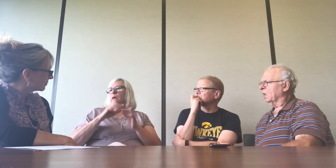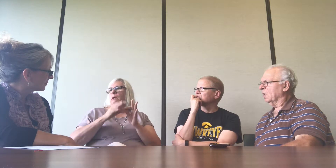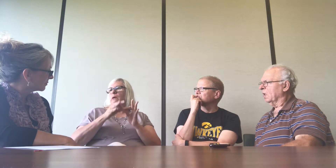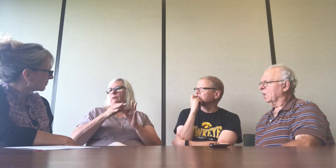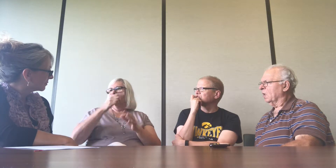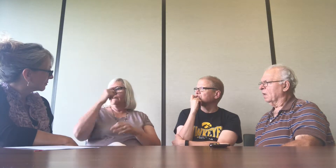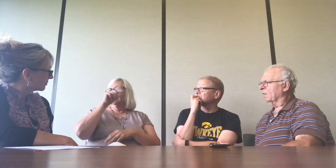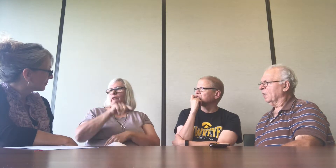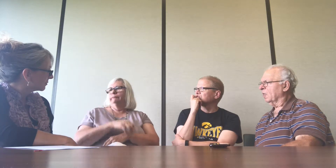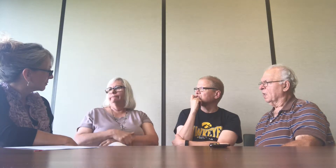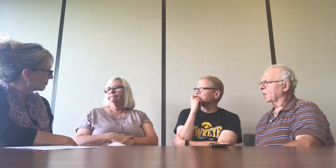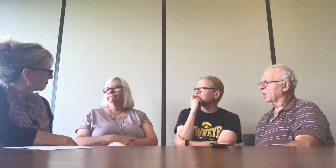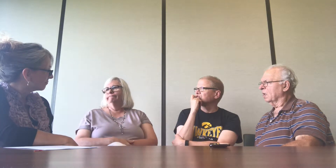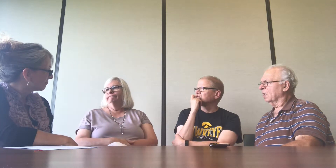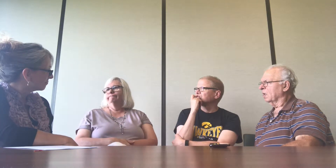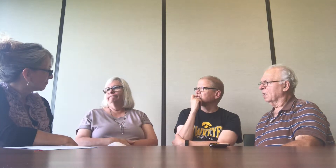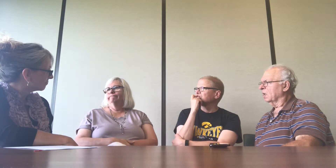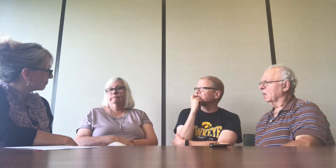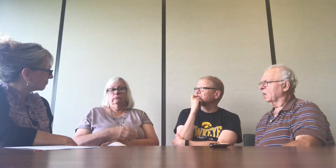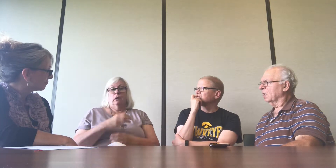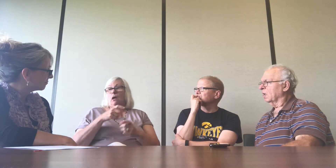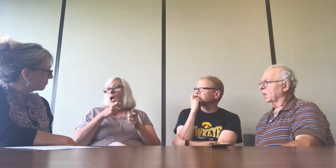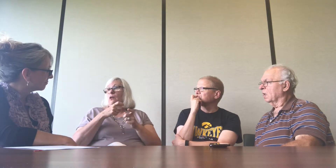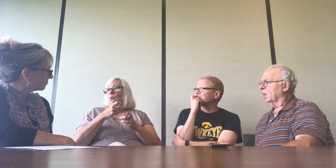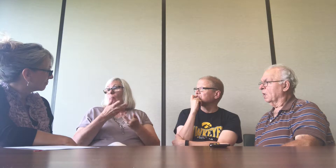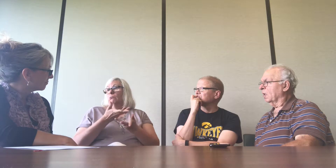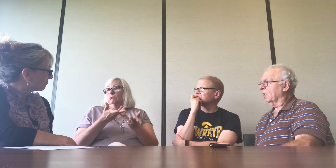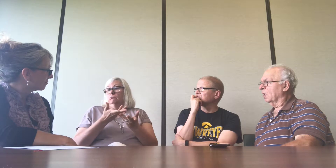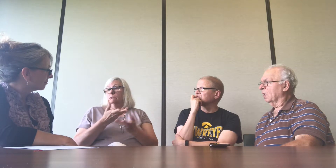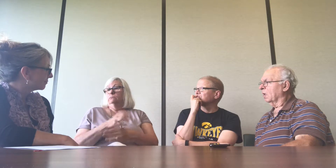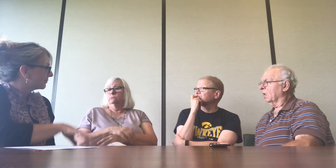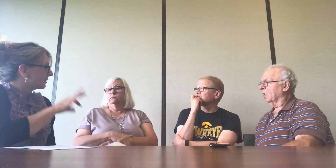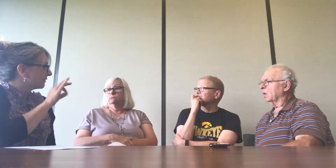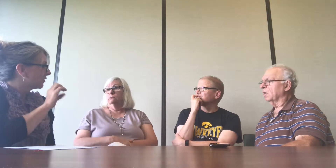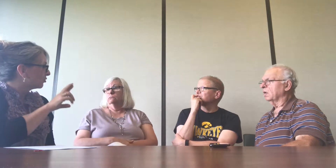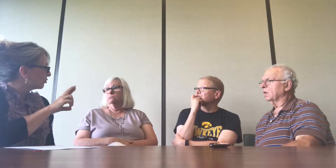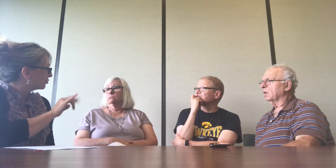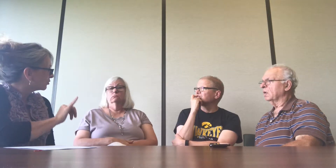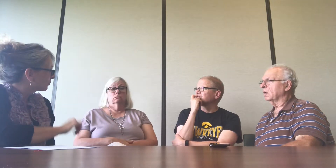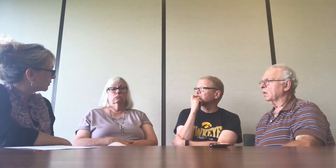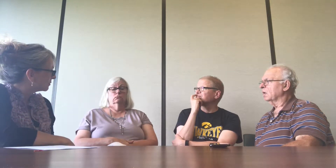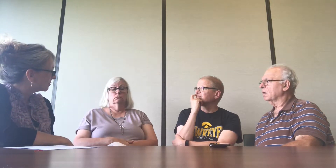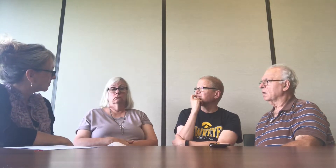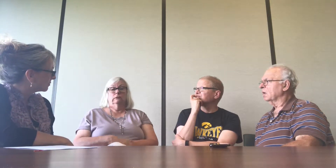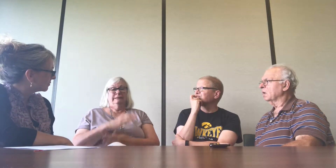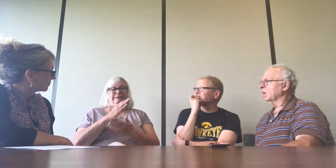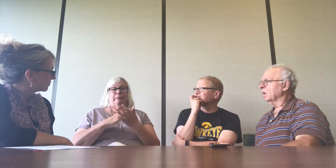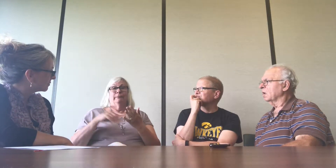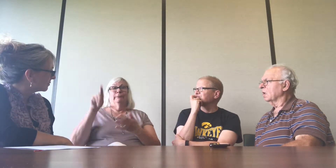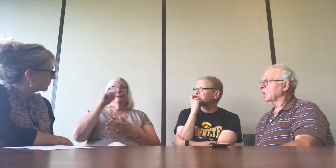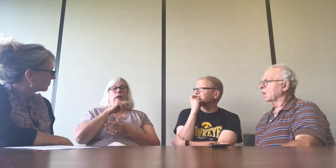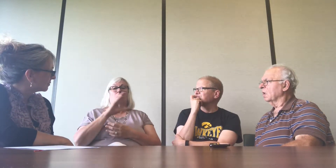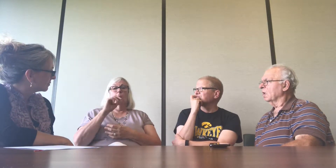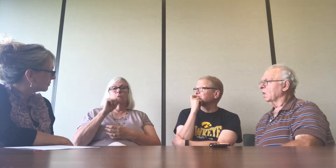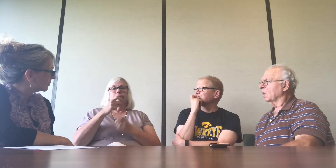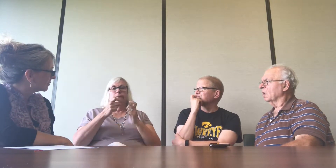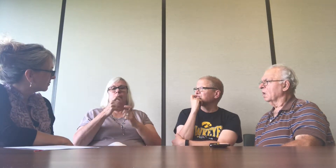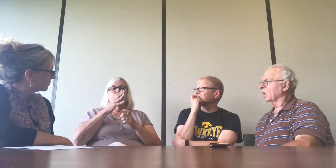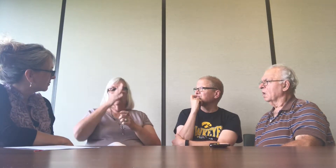get an interpreter. They kept saying, "You don't need an interpreter. I can just interpret for you." And it was really a